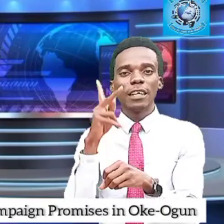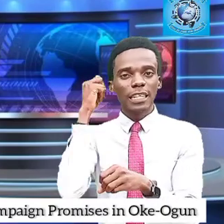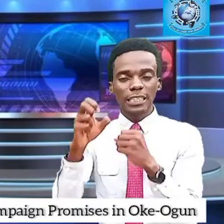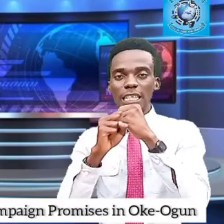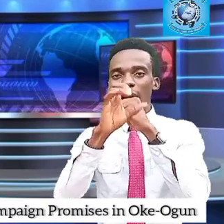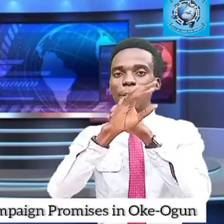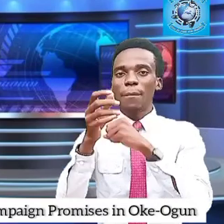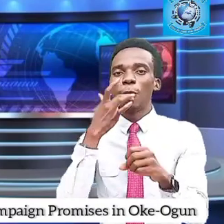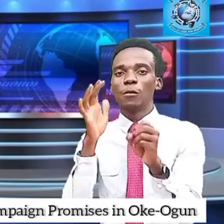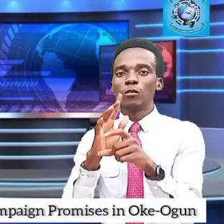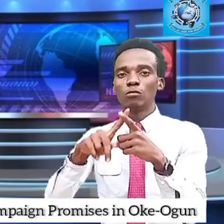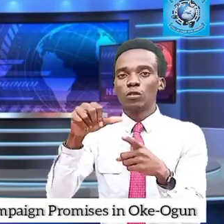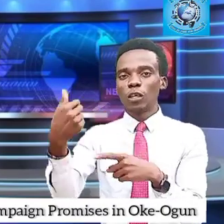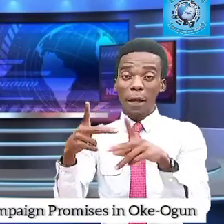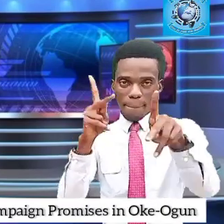residents.